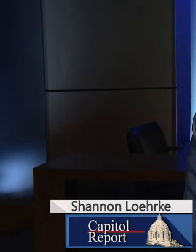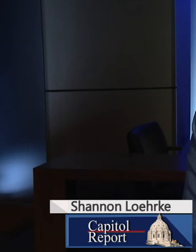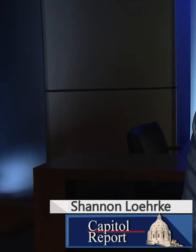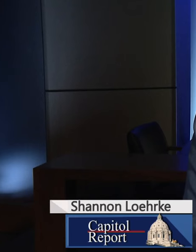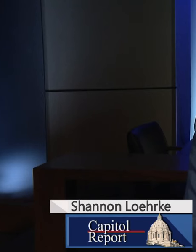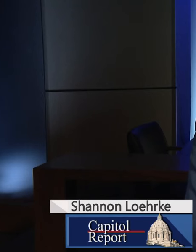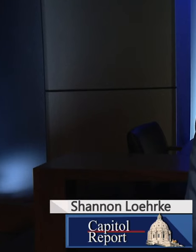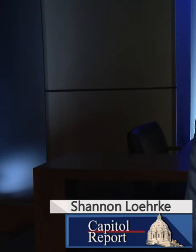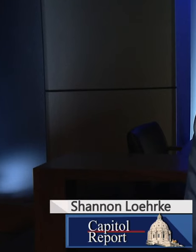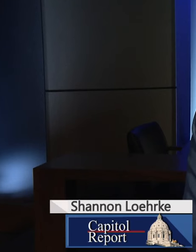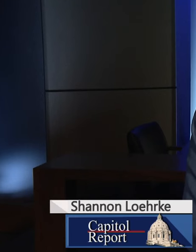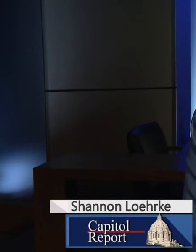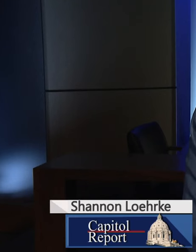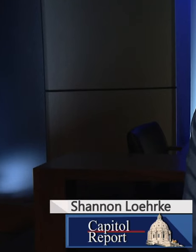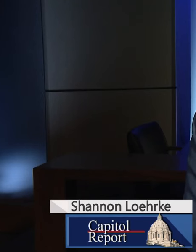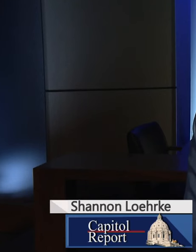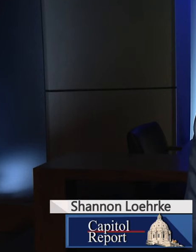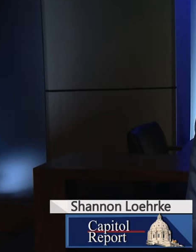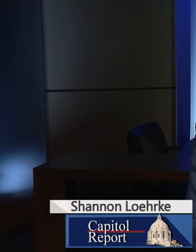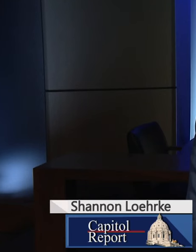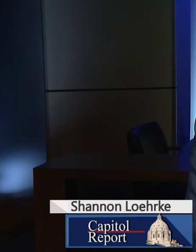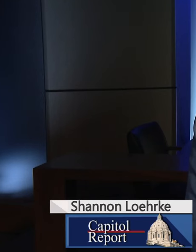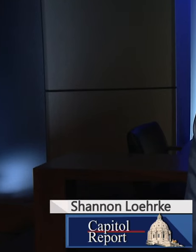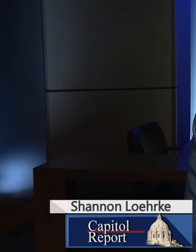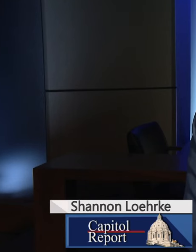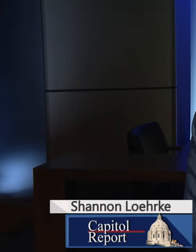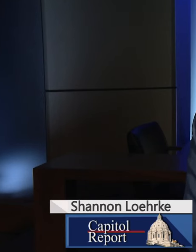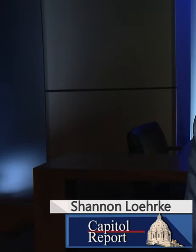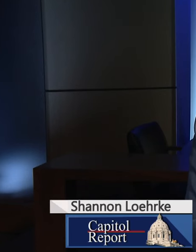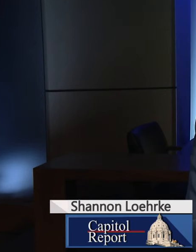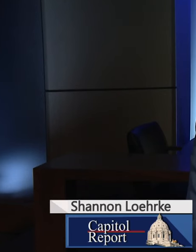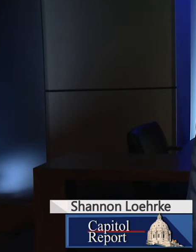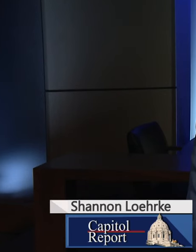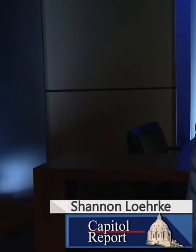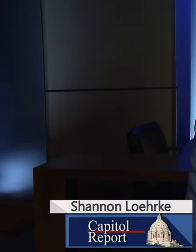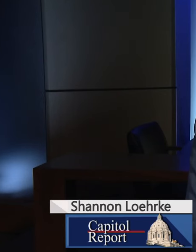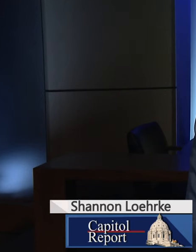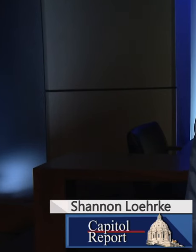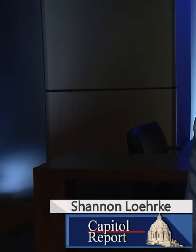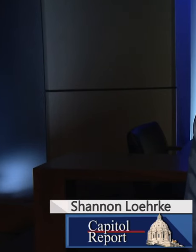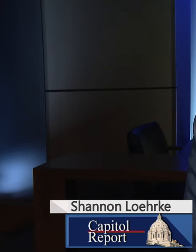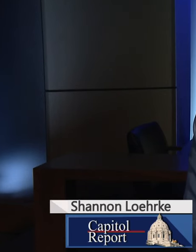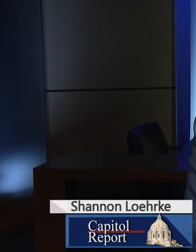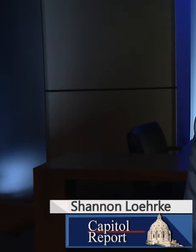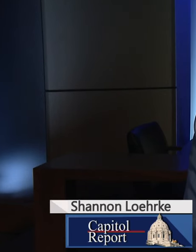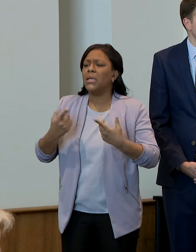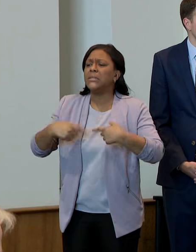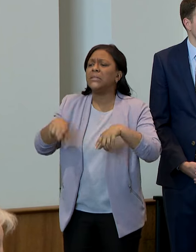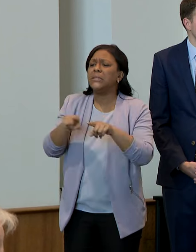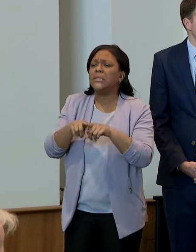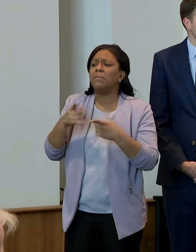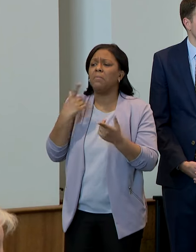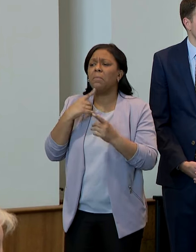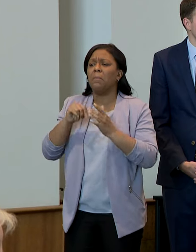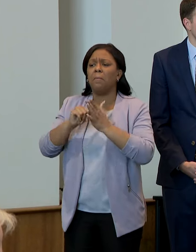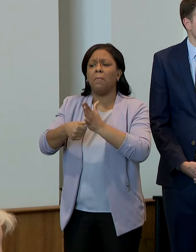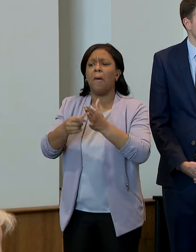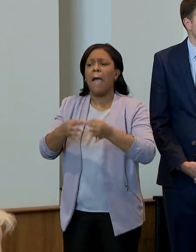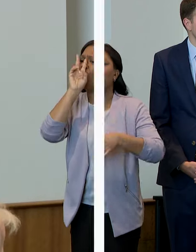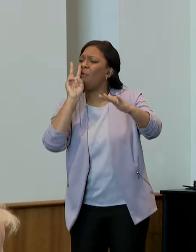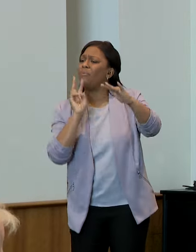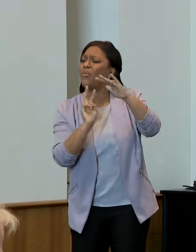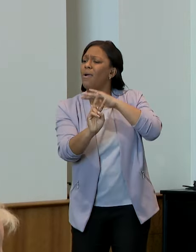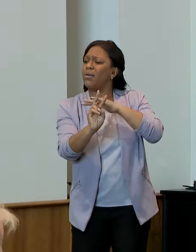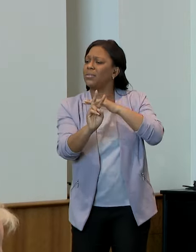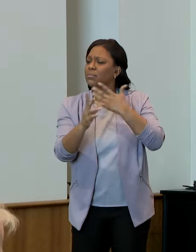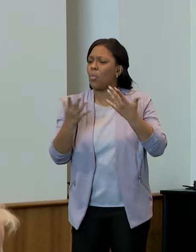affordable, and Senator Judy Seberger highlights options to ensure the viability of emergency services, plus responses to the